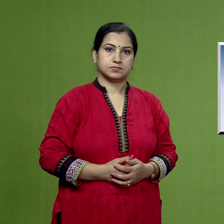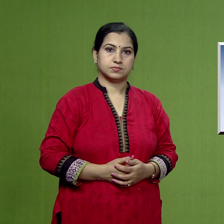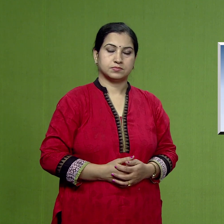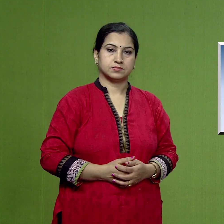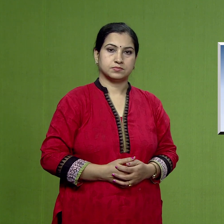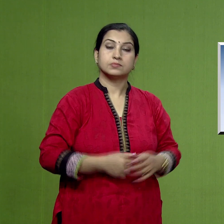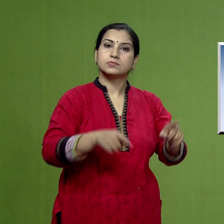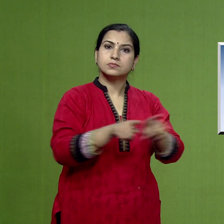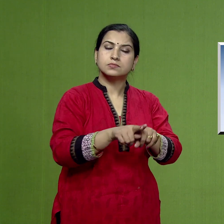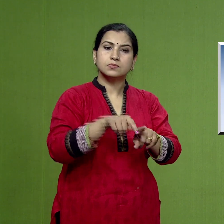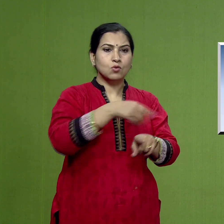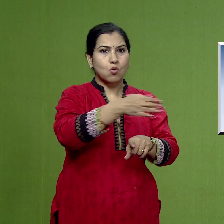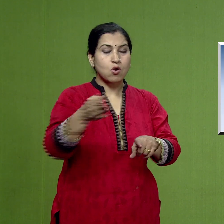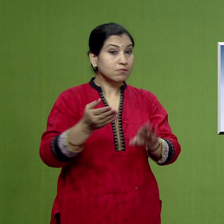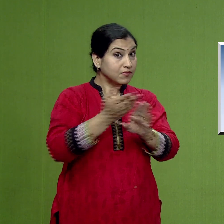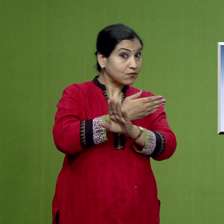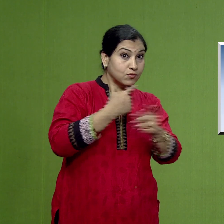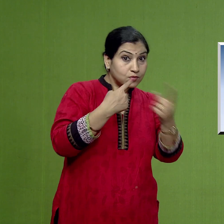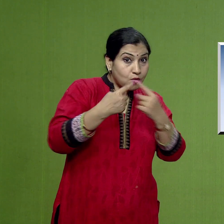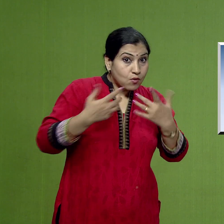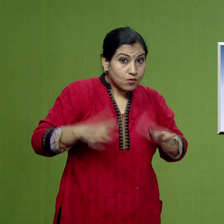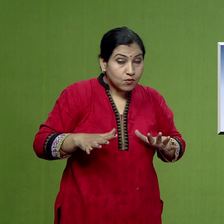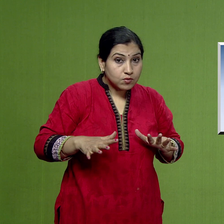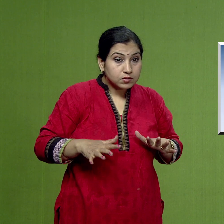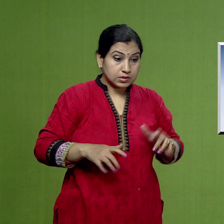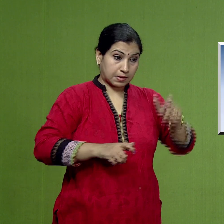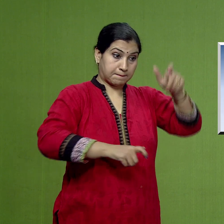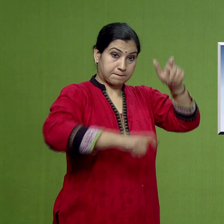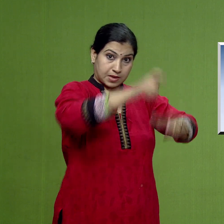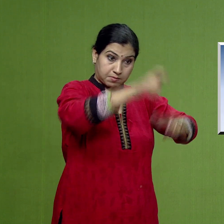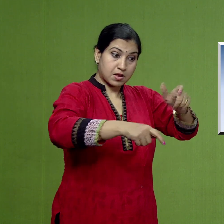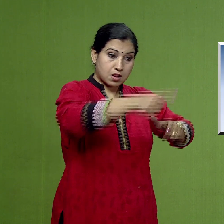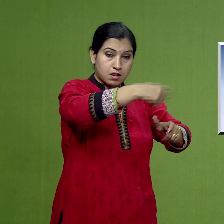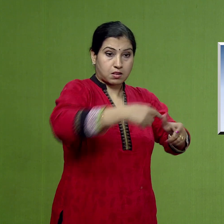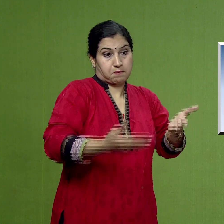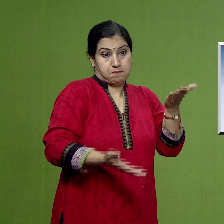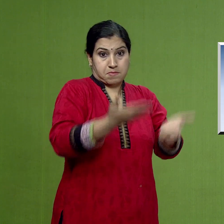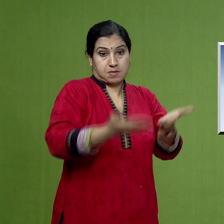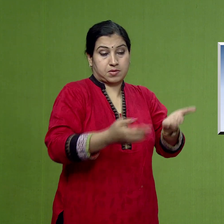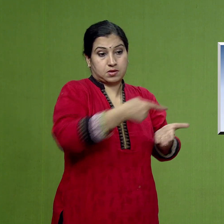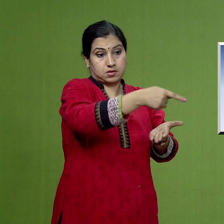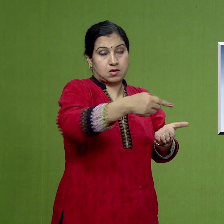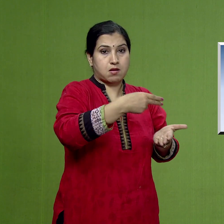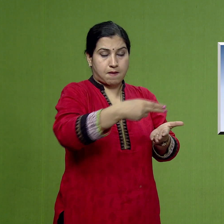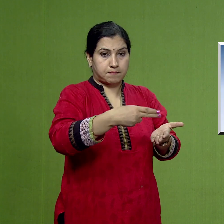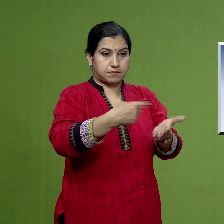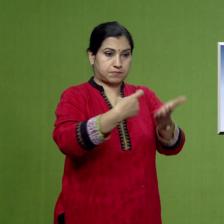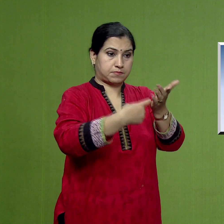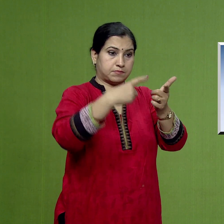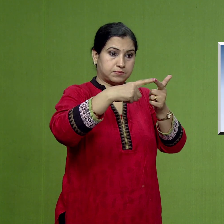As we discussed earlier, the number of people may not be called resource, but there